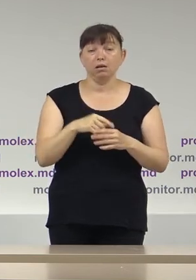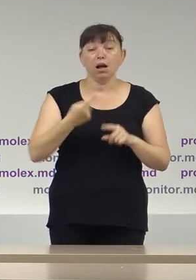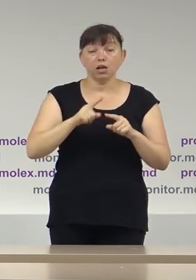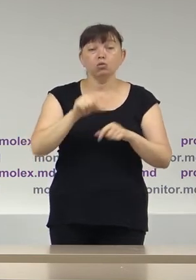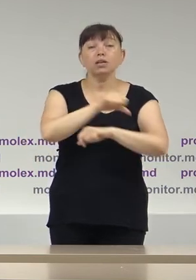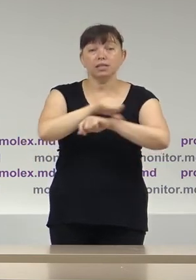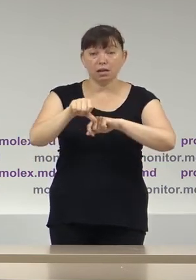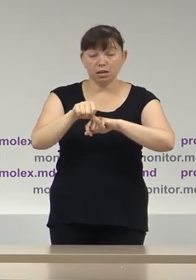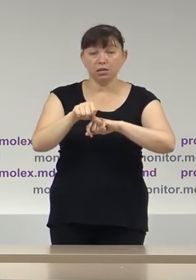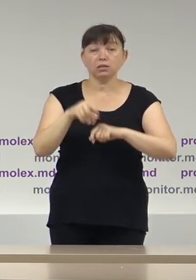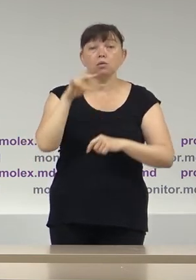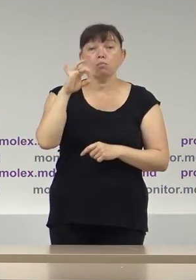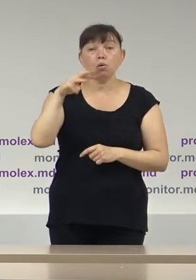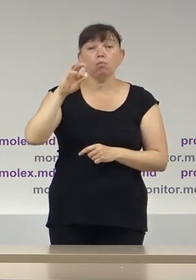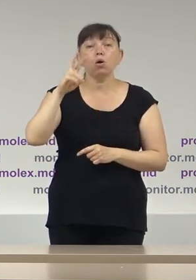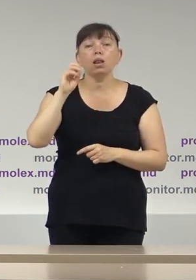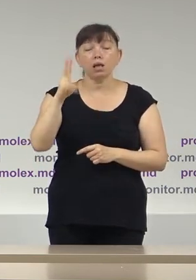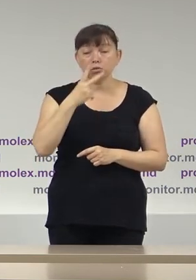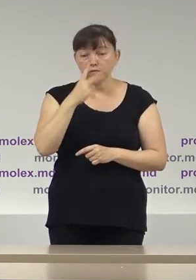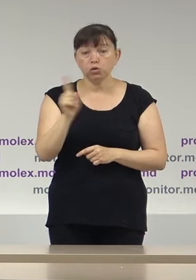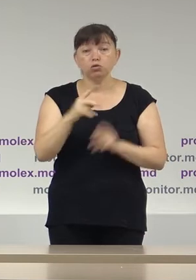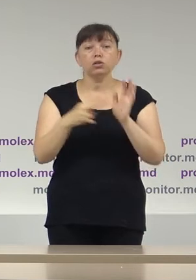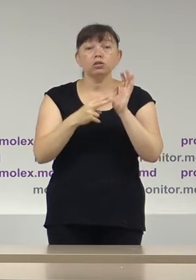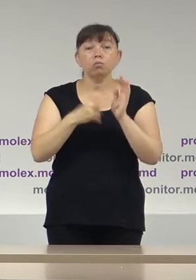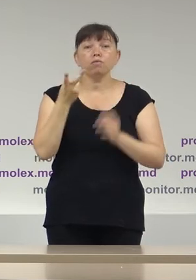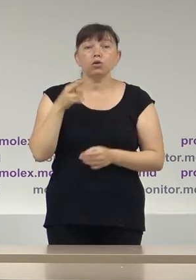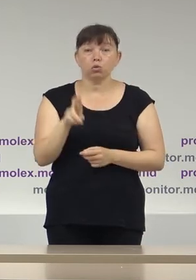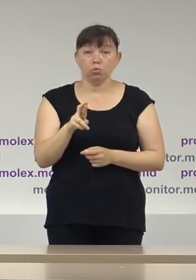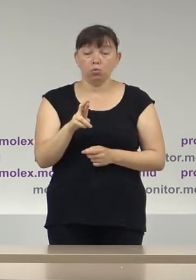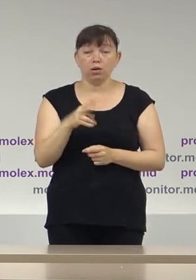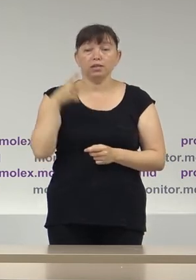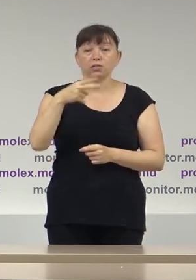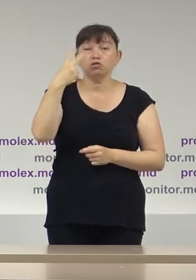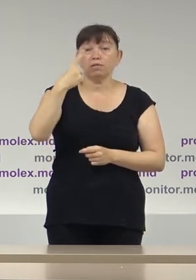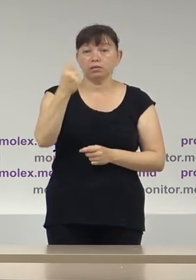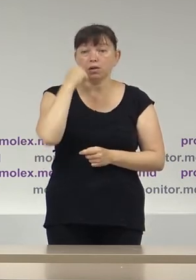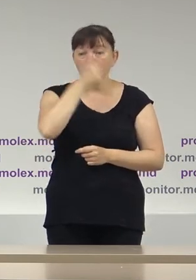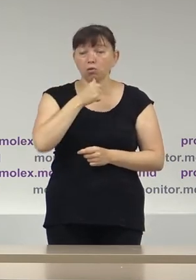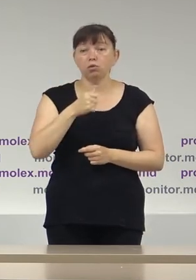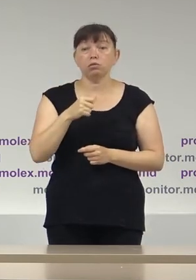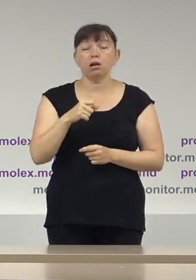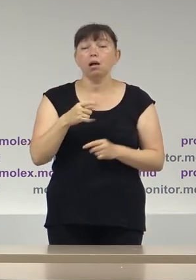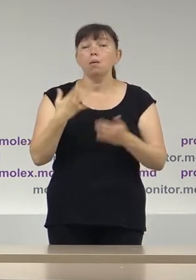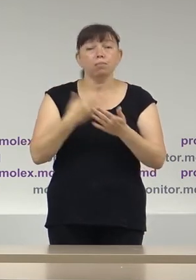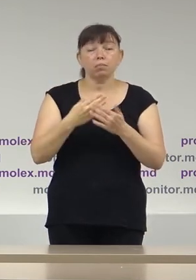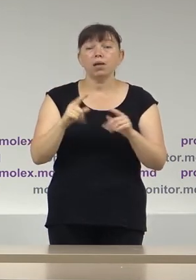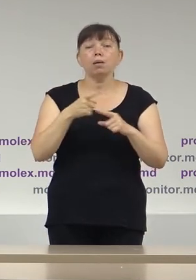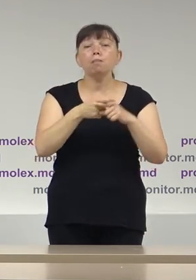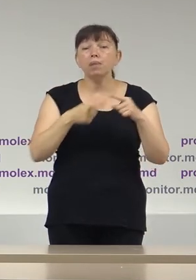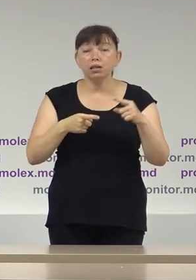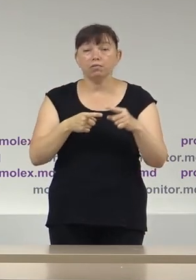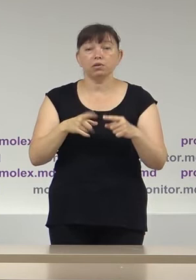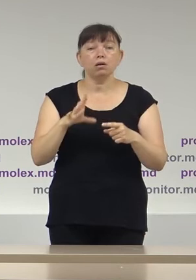fewer voters will vote. Regarding the activity of electoral bureaus set up abroad, Promo-LEX found that